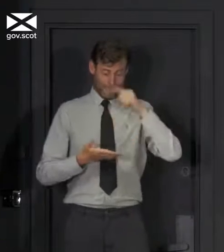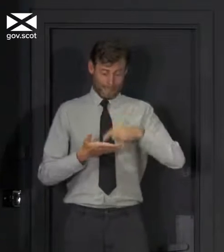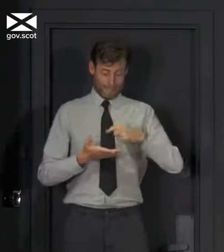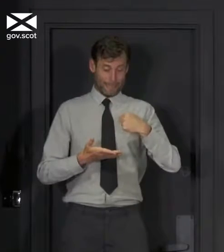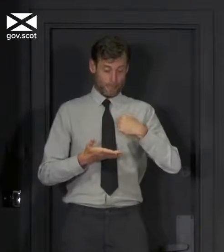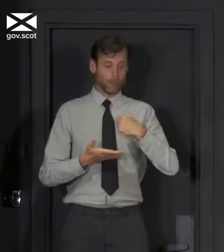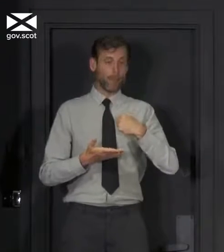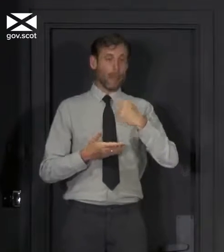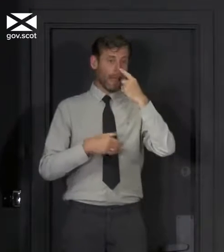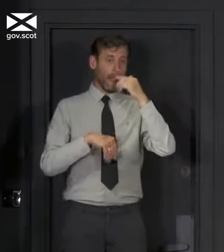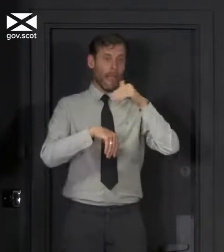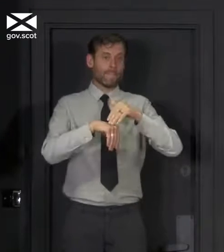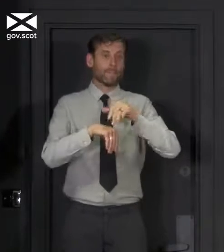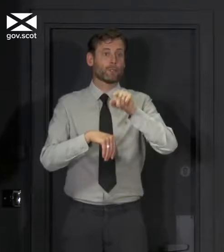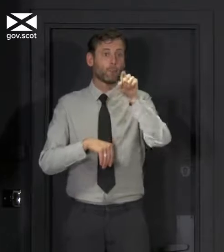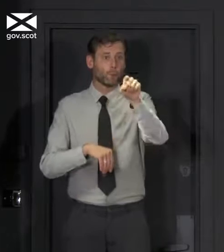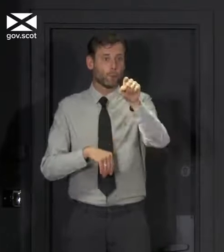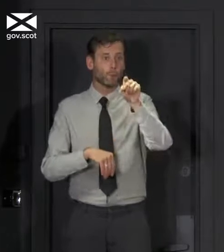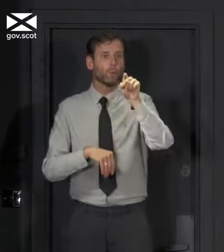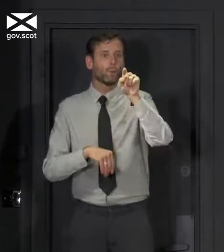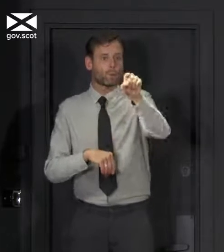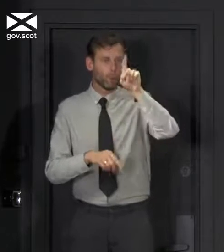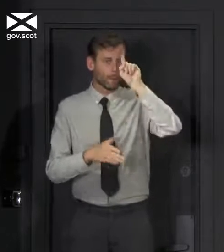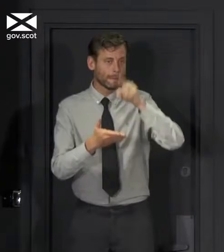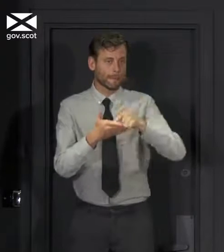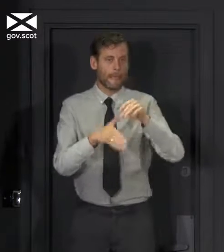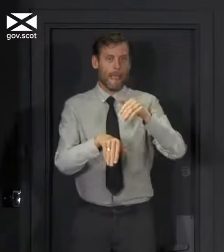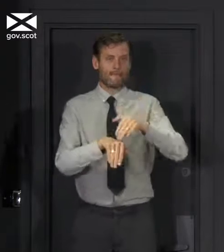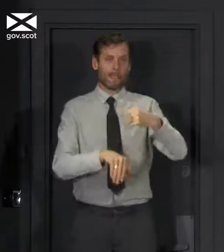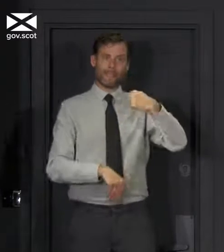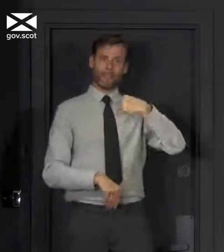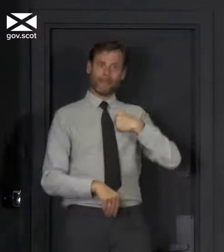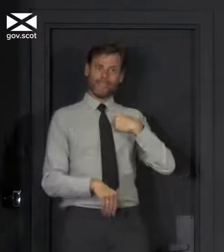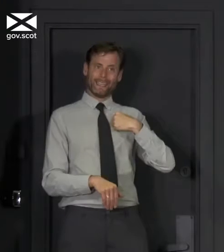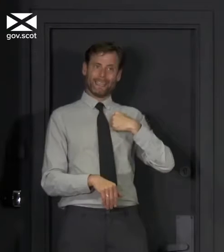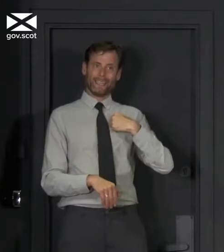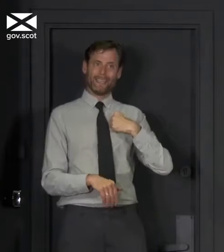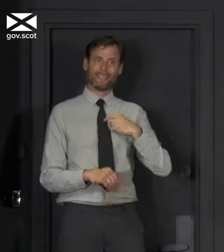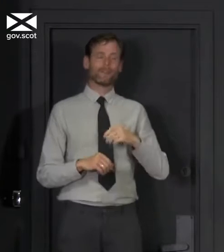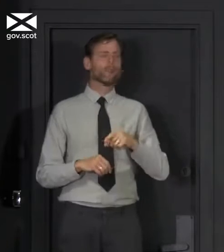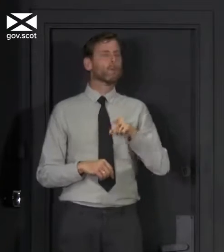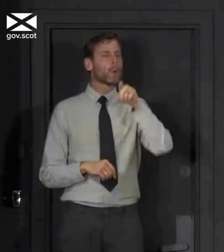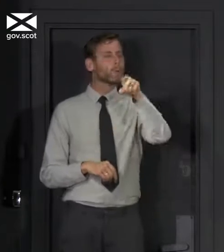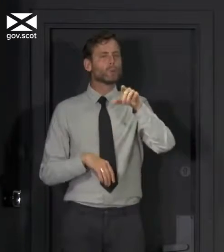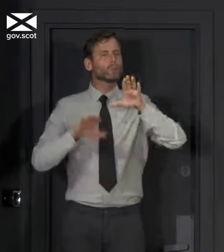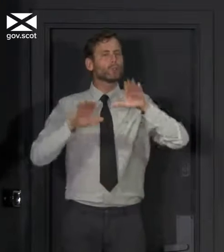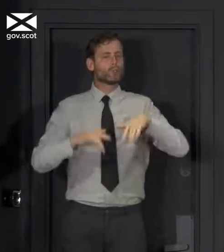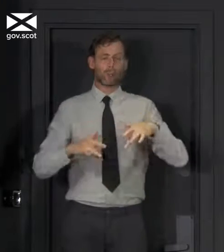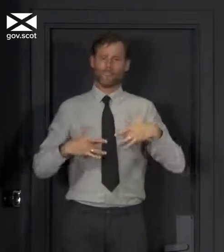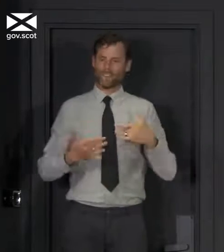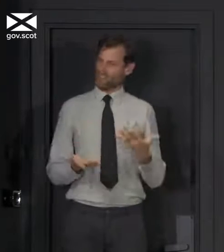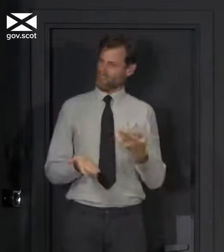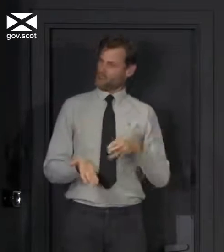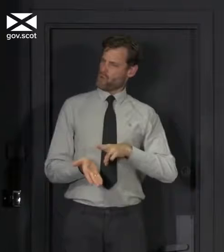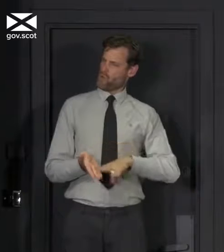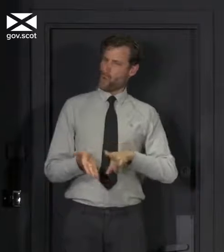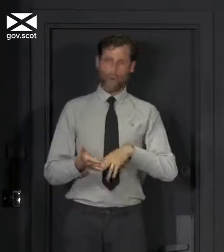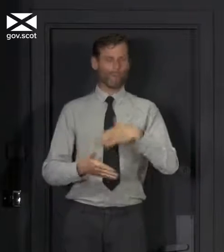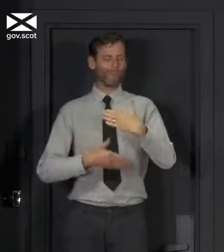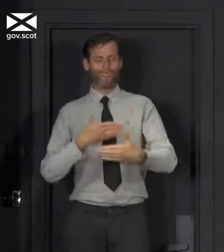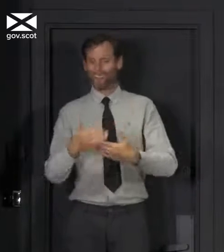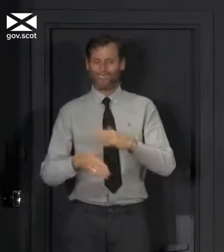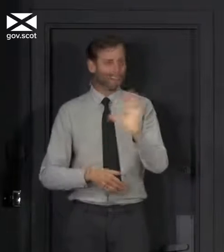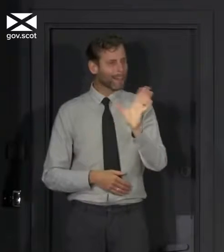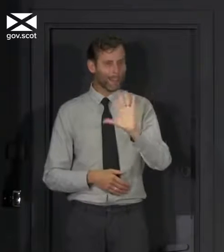decisions will affect me. Fundamentally, your life should not be feeling just yet as though it is returning